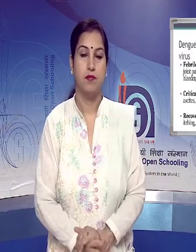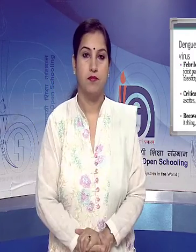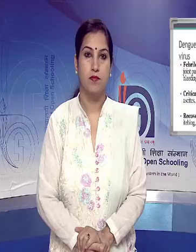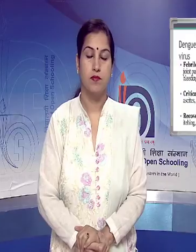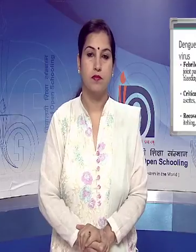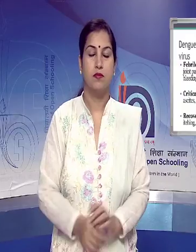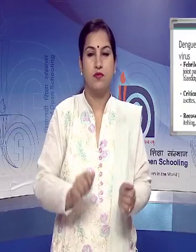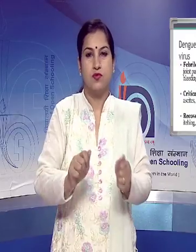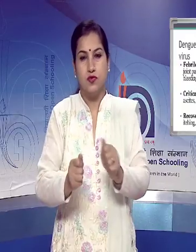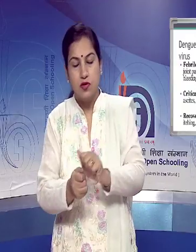Altered consciousness,